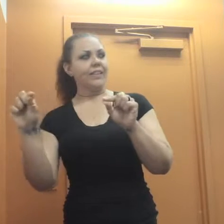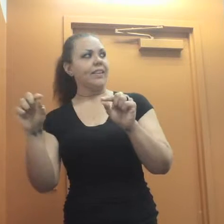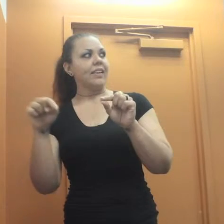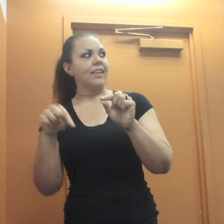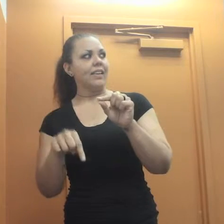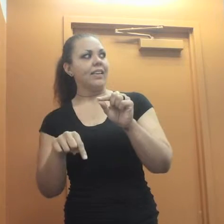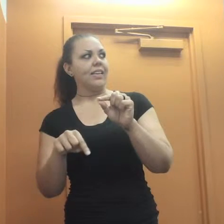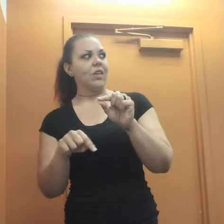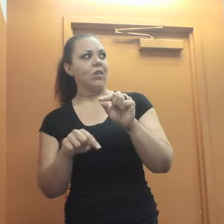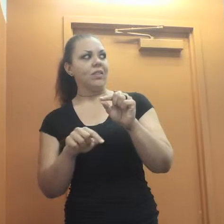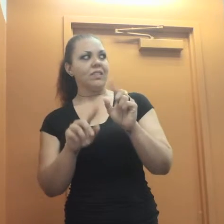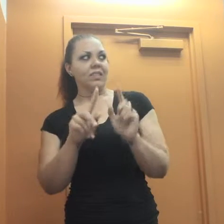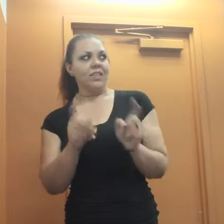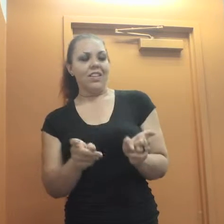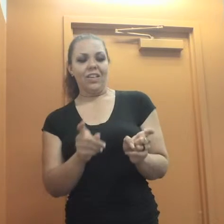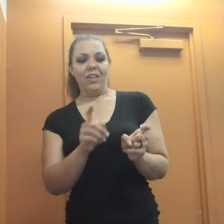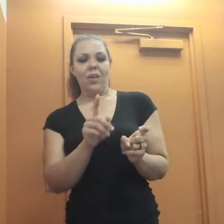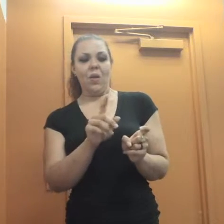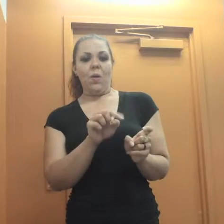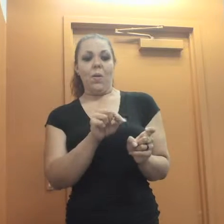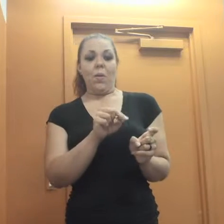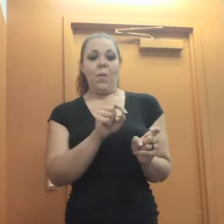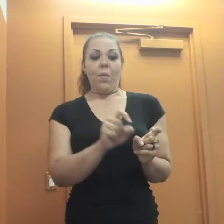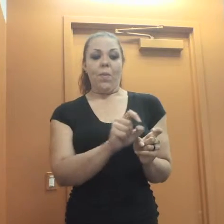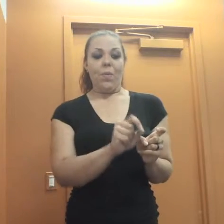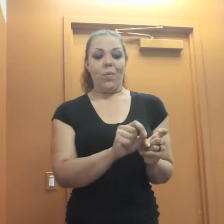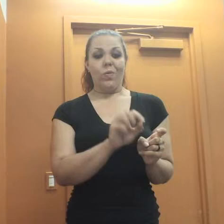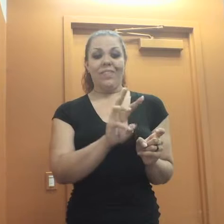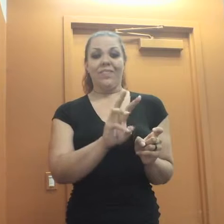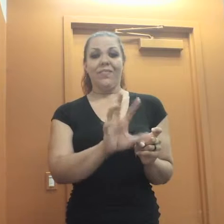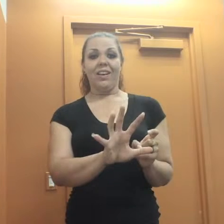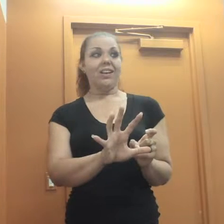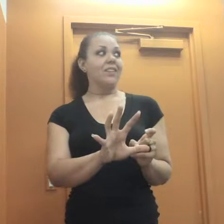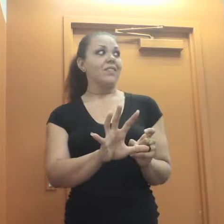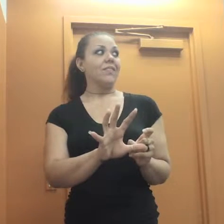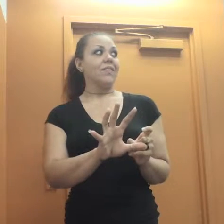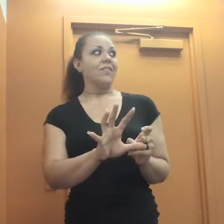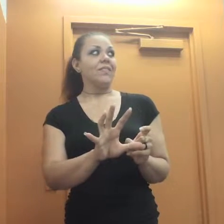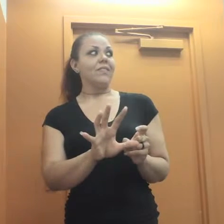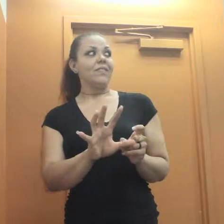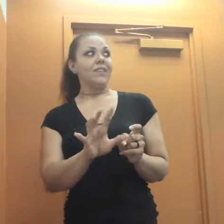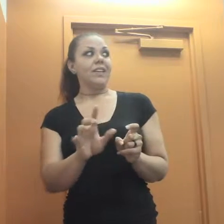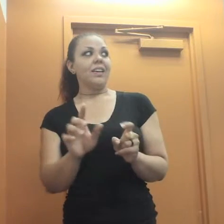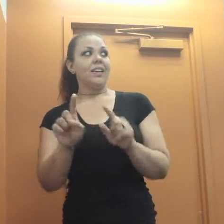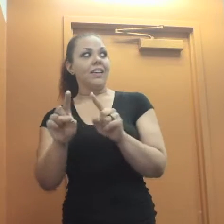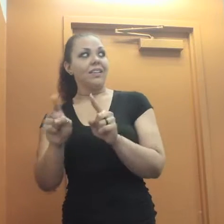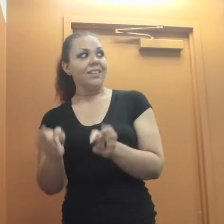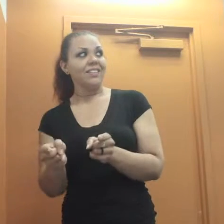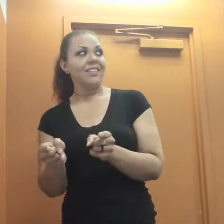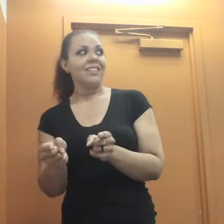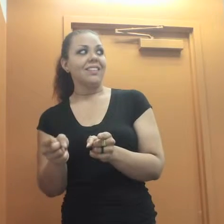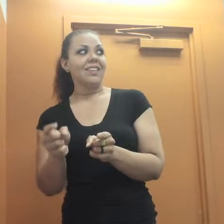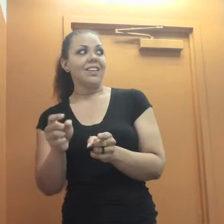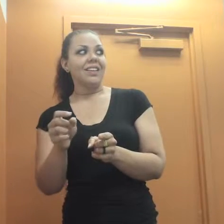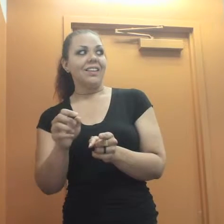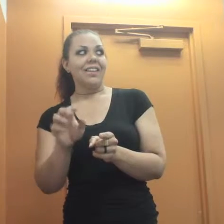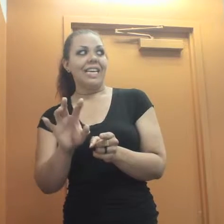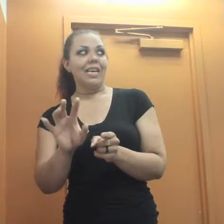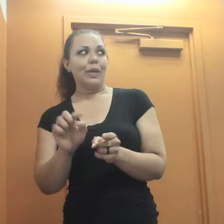was 0.86 molar, and that has to be squared. This comes out to be a value on the bottom line, 10.5 if you want to carry an